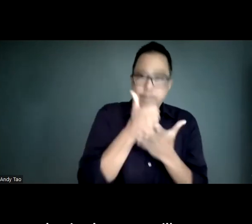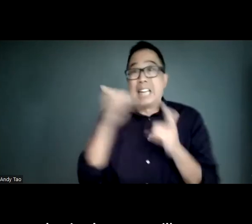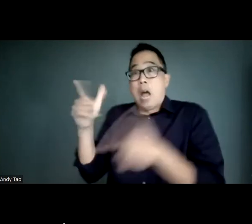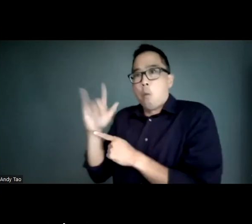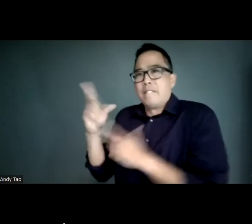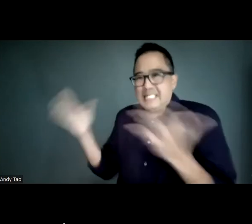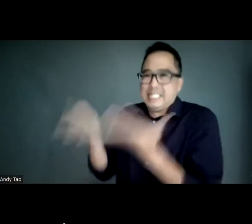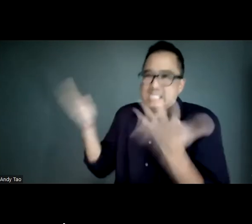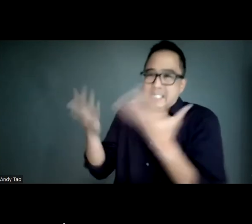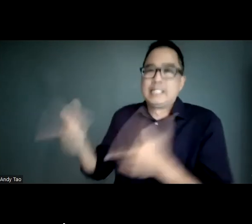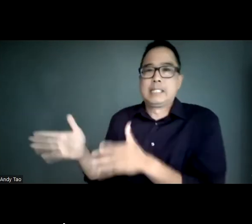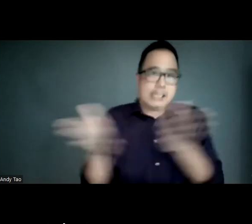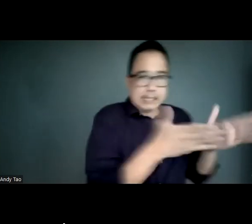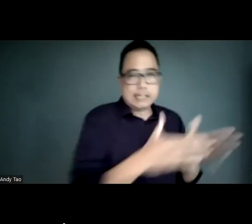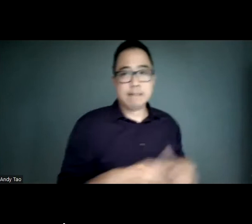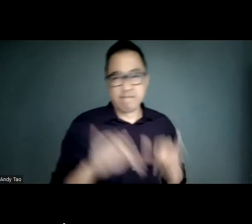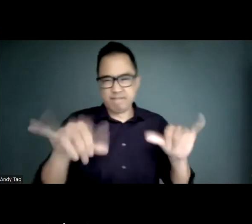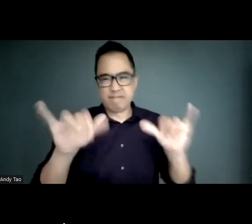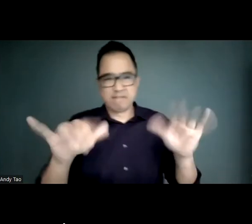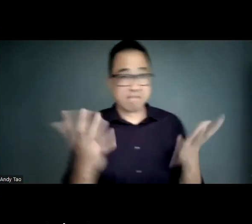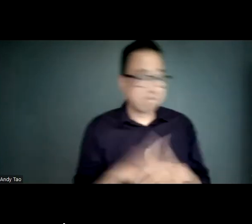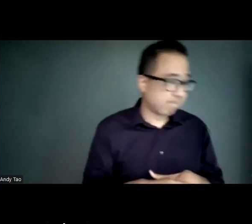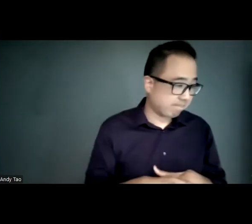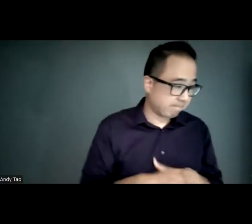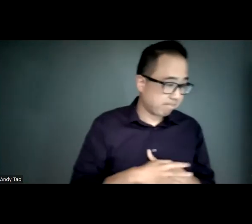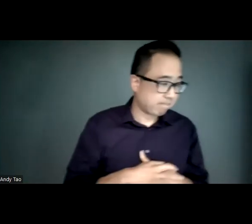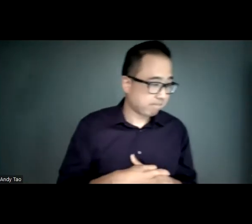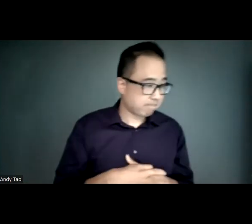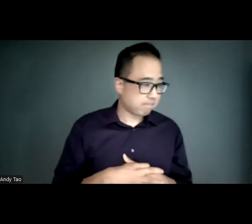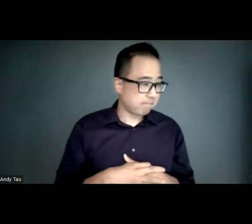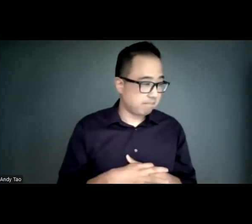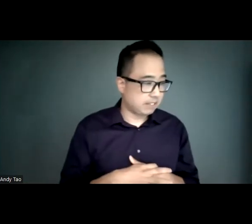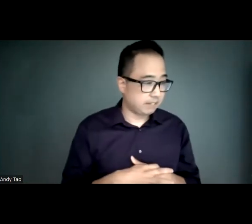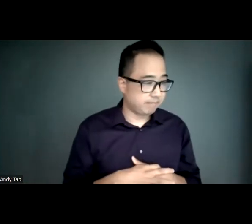So that helped the flu shift to an endemic.